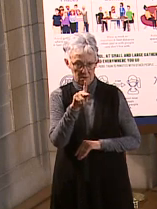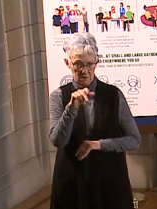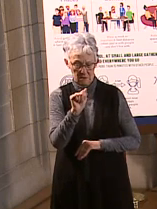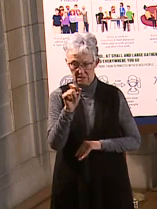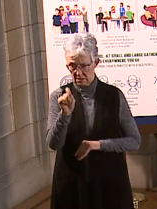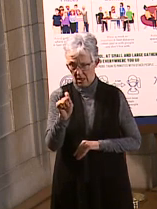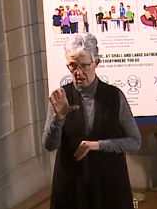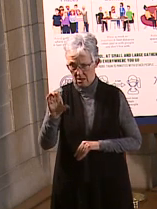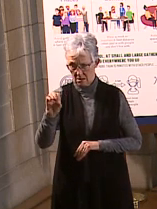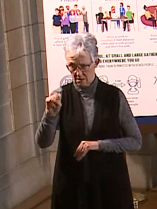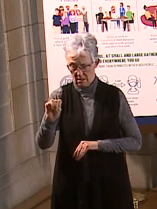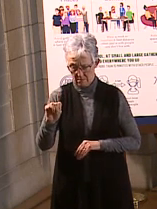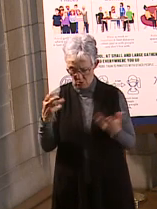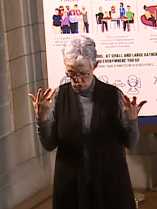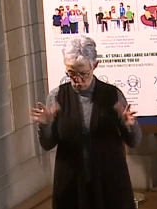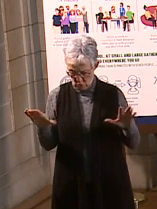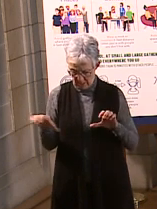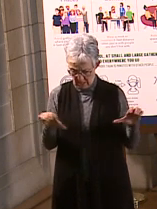delivered,